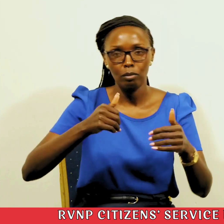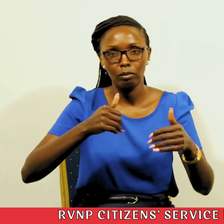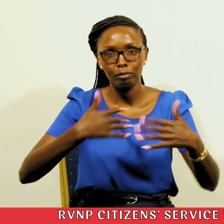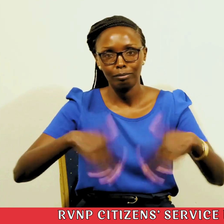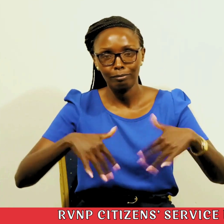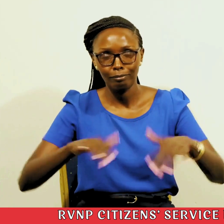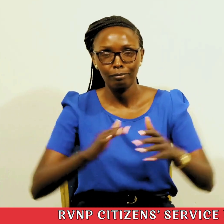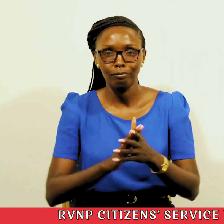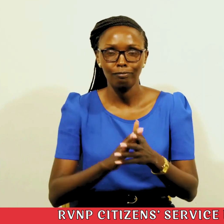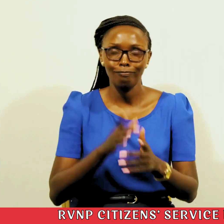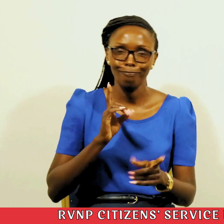athletics,